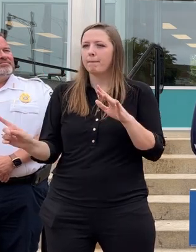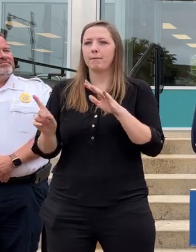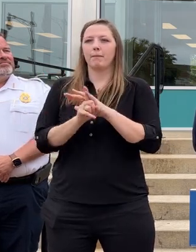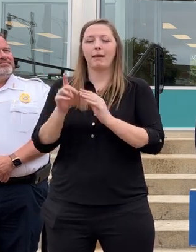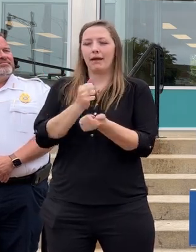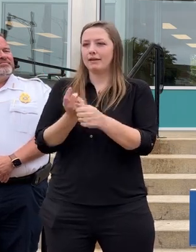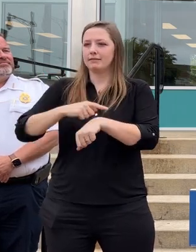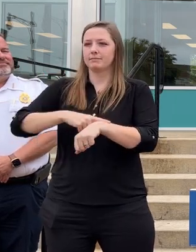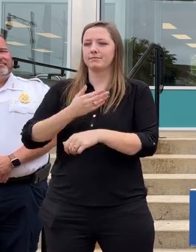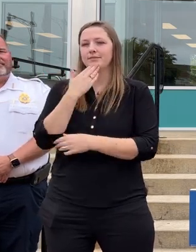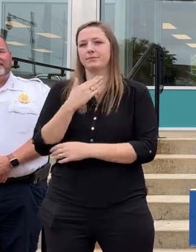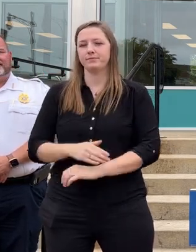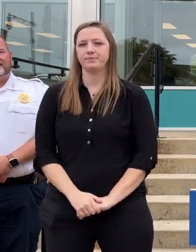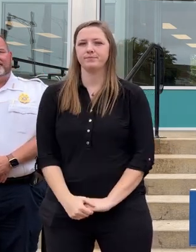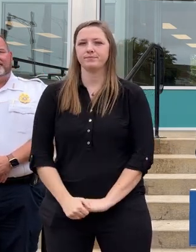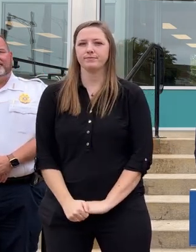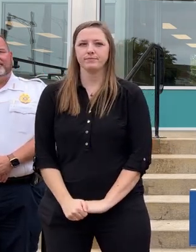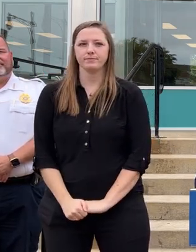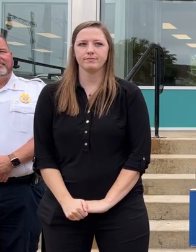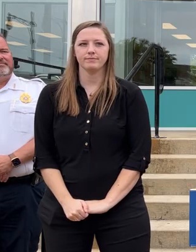Thank you.